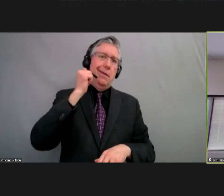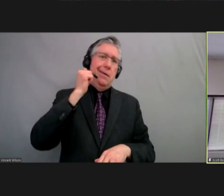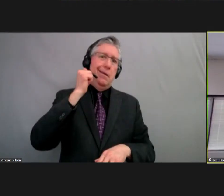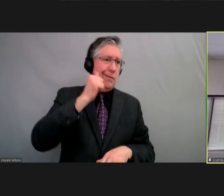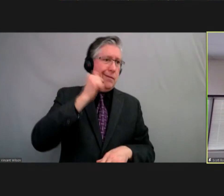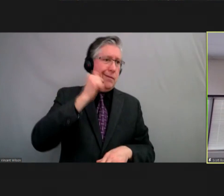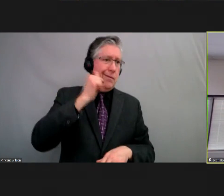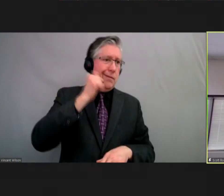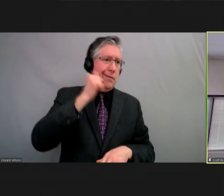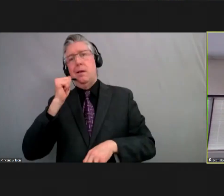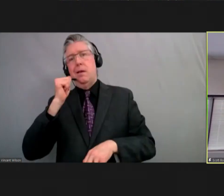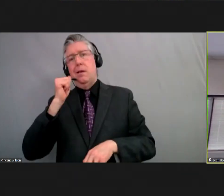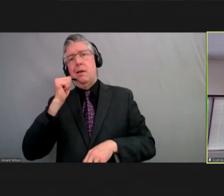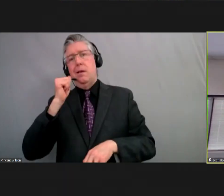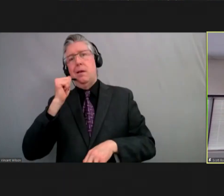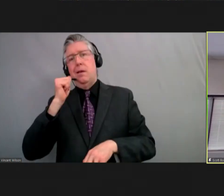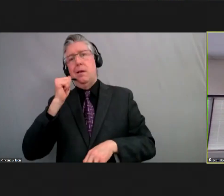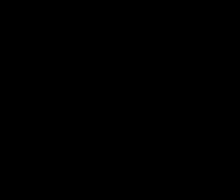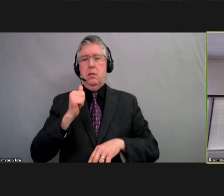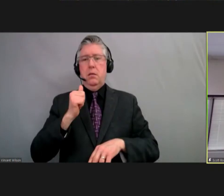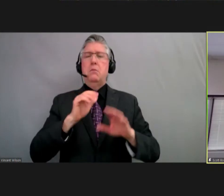done. And again, moving back,